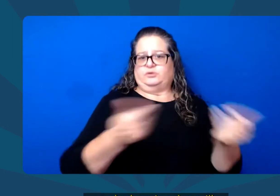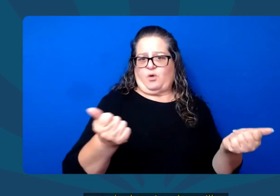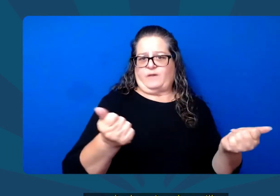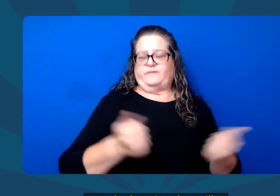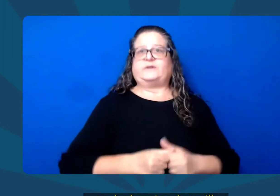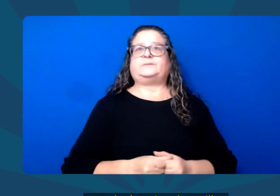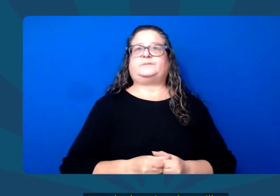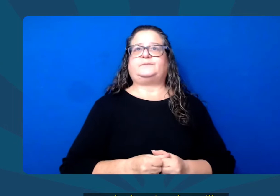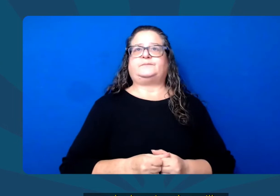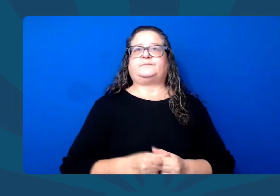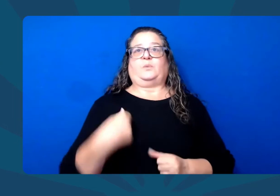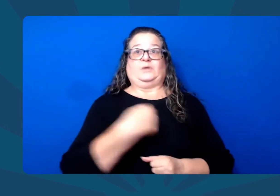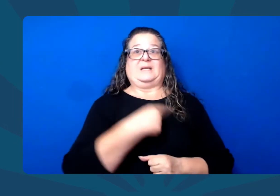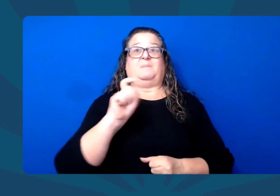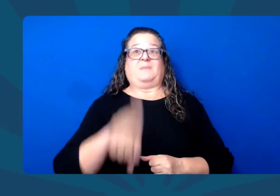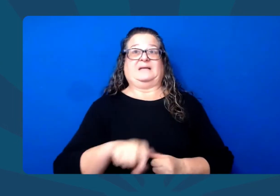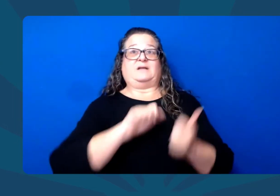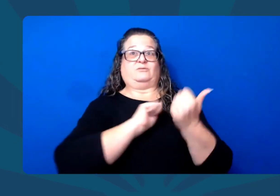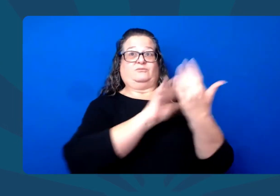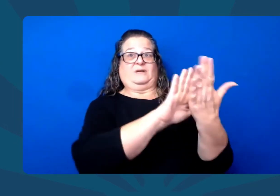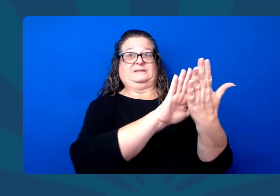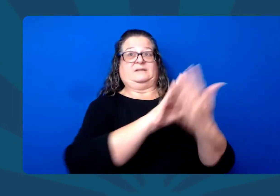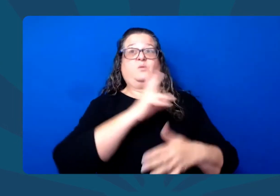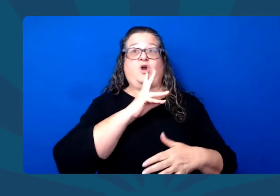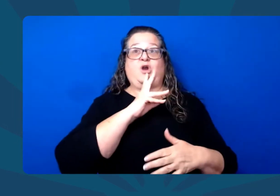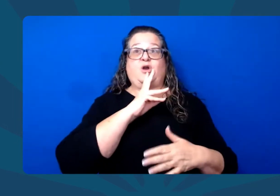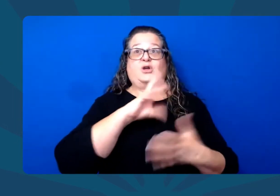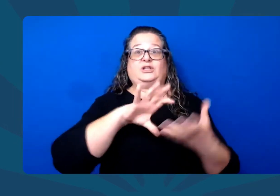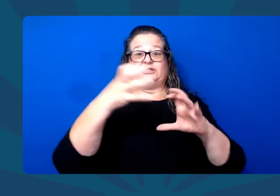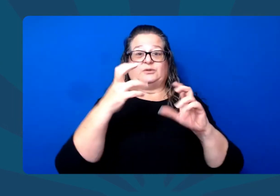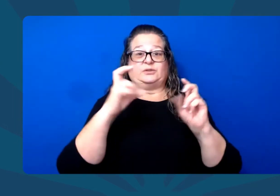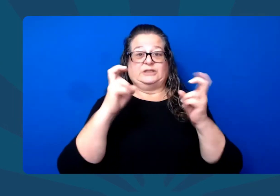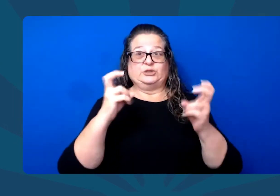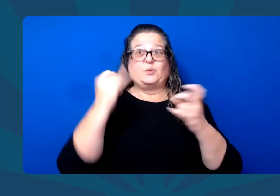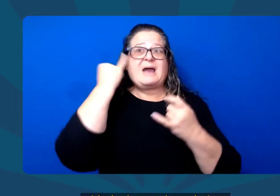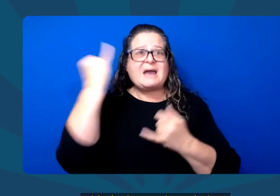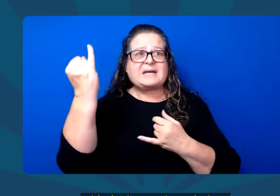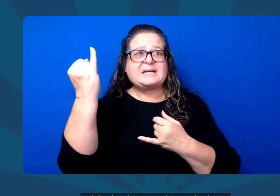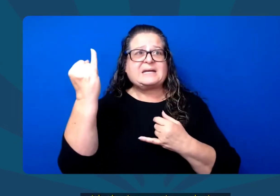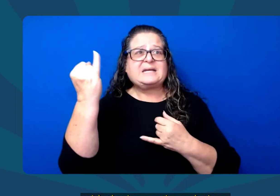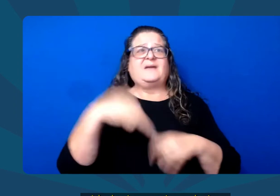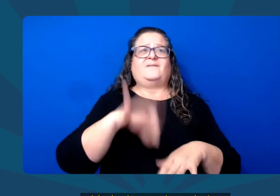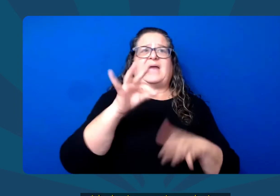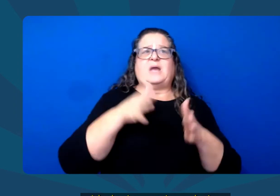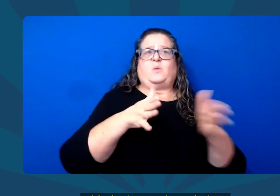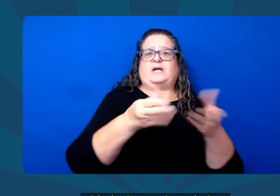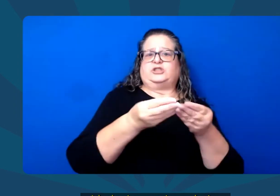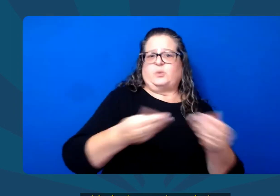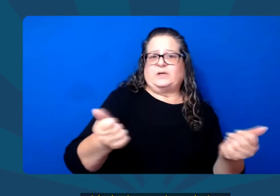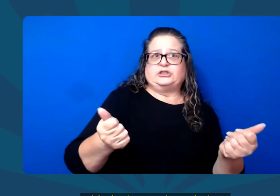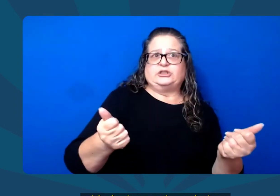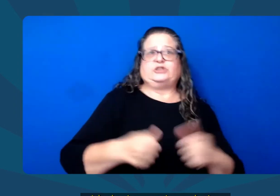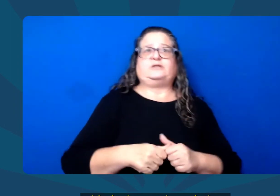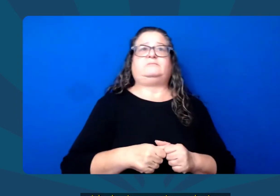require multilateral support to resolve. We must address our water crisis with the innovative solutions